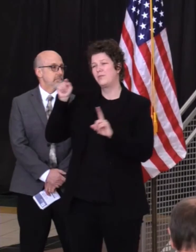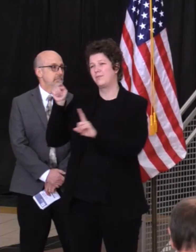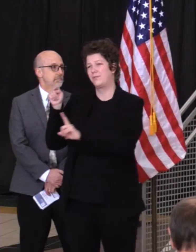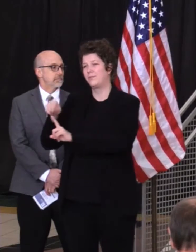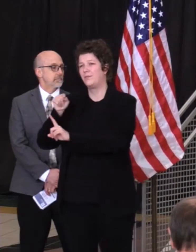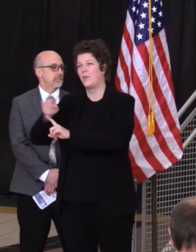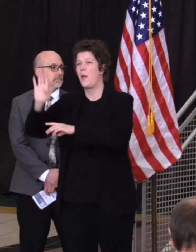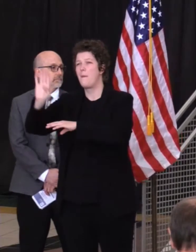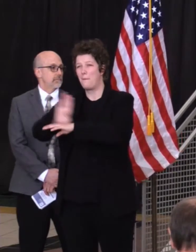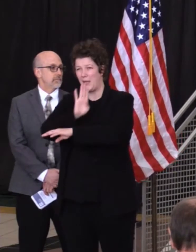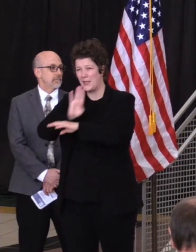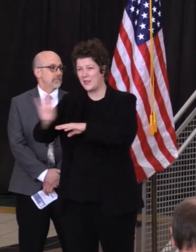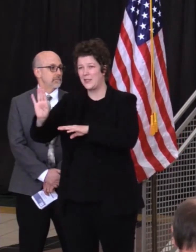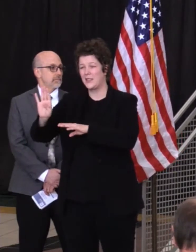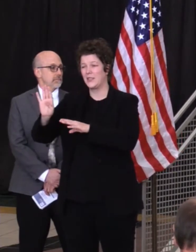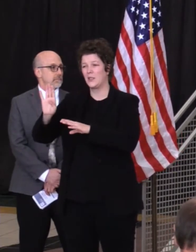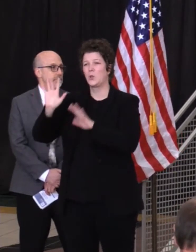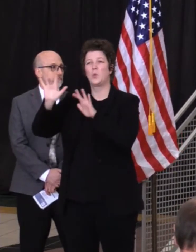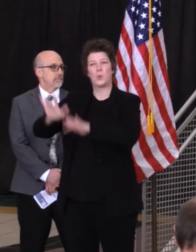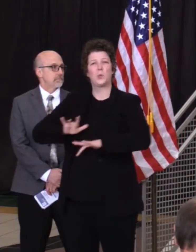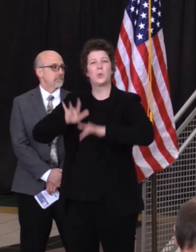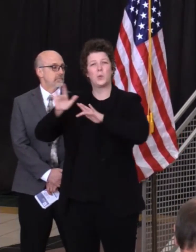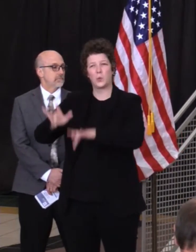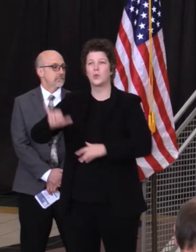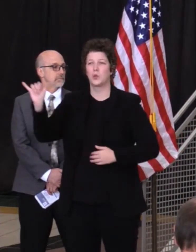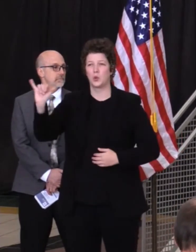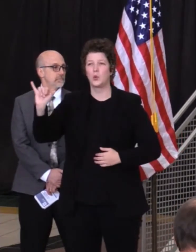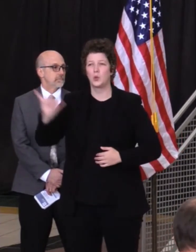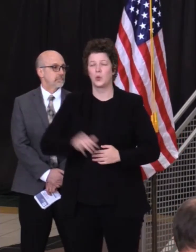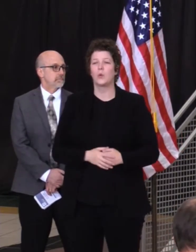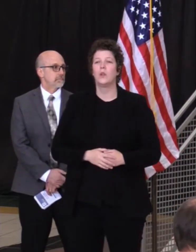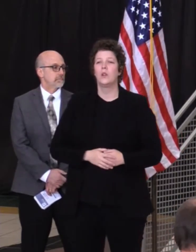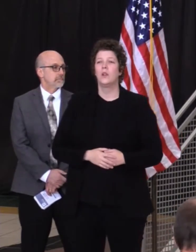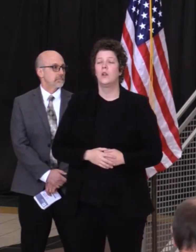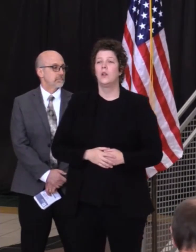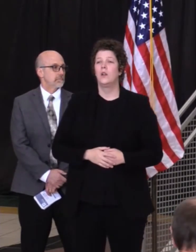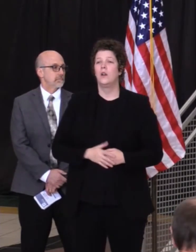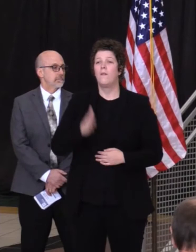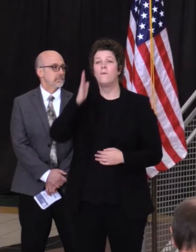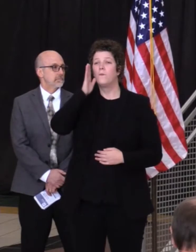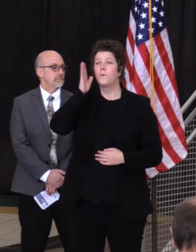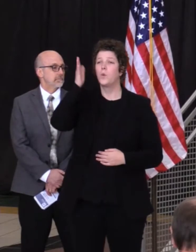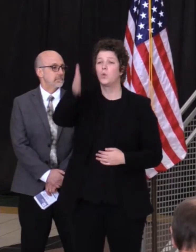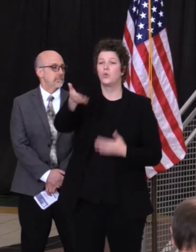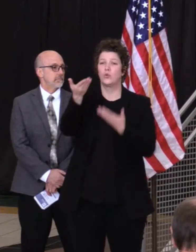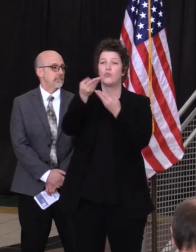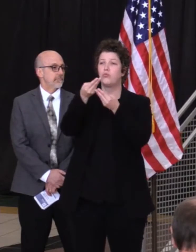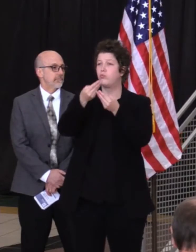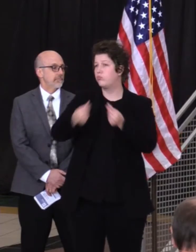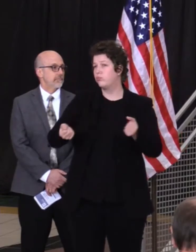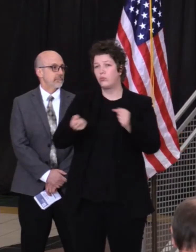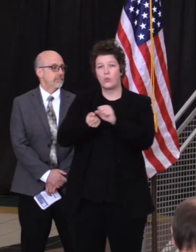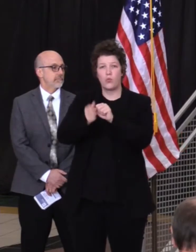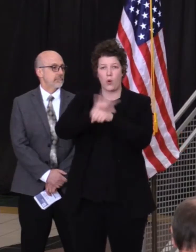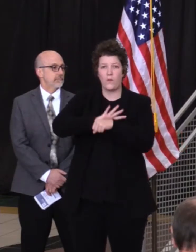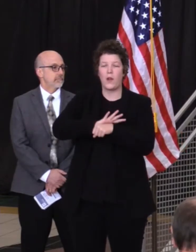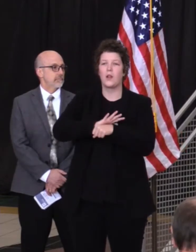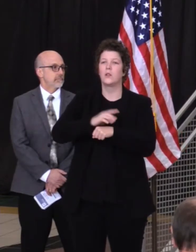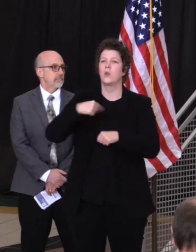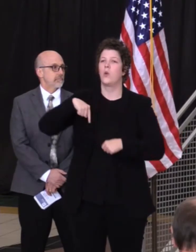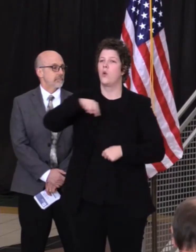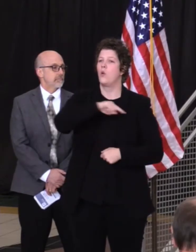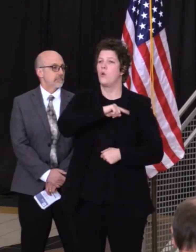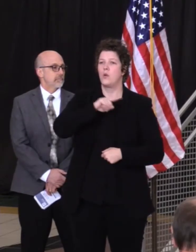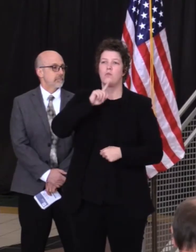the clouds clear on this and we get beyond it, we want to be there on your behalf to help you get through, whether